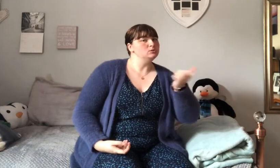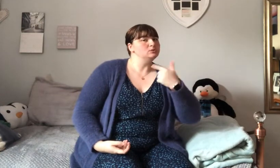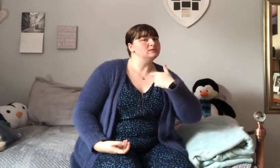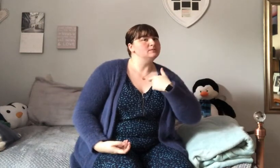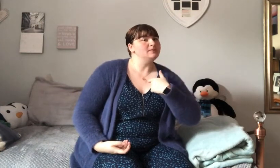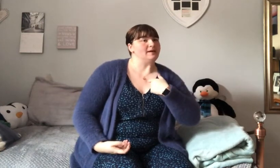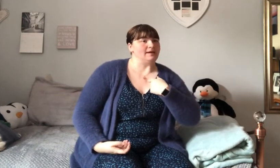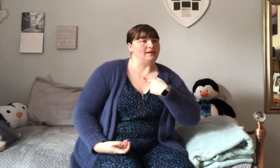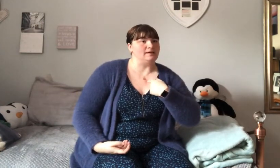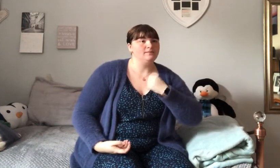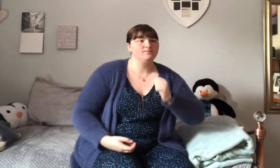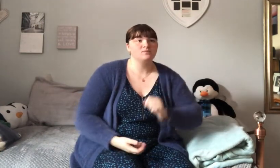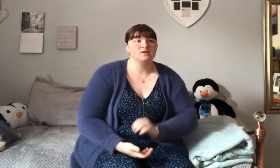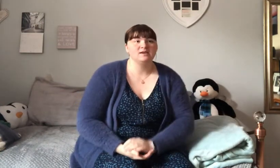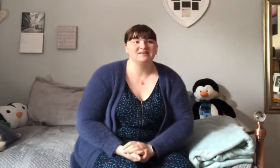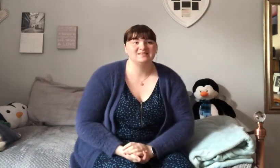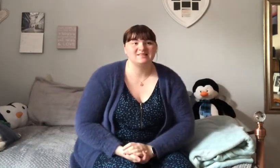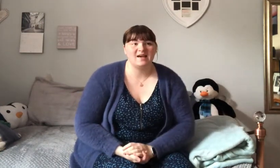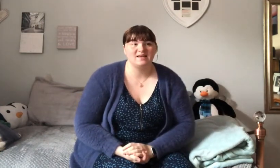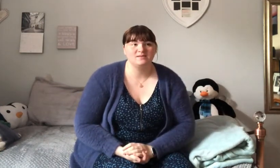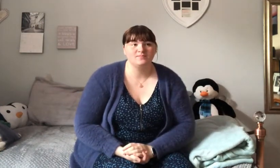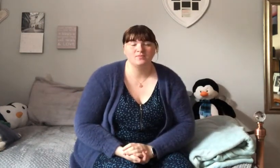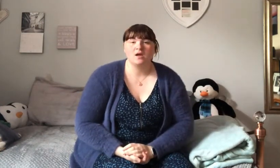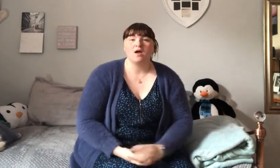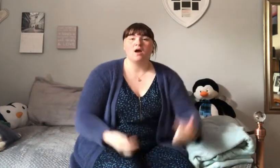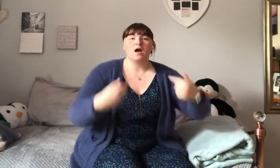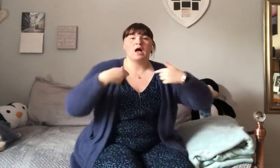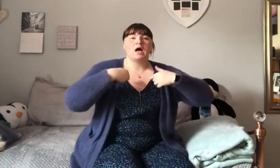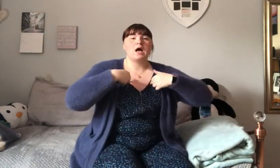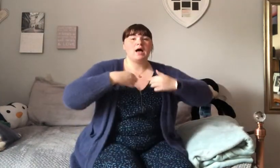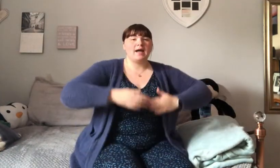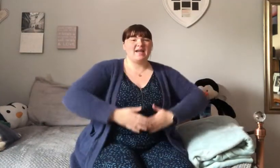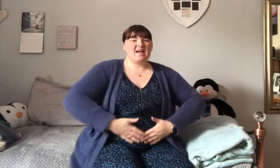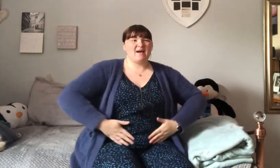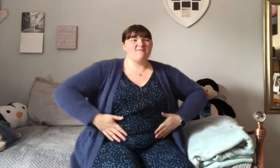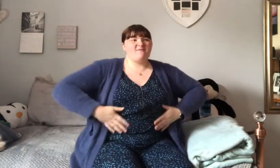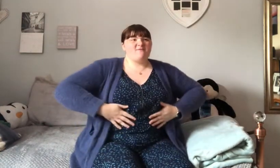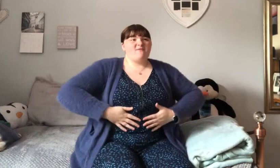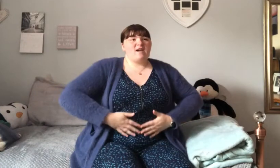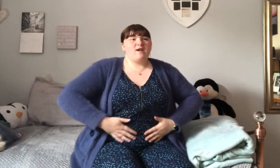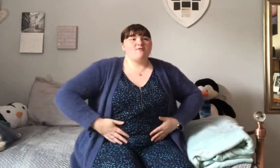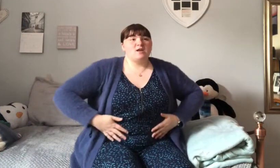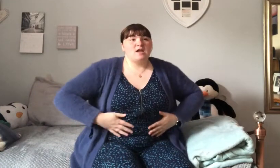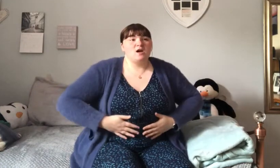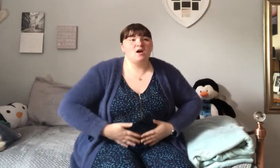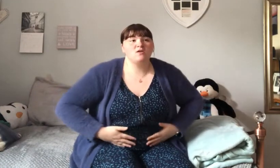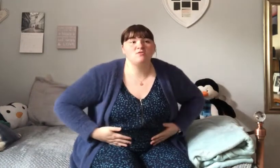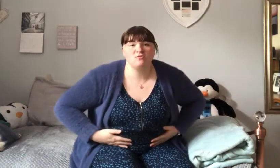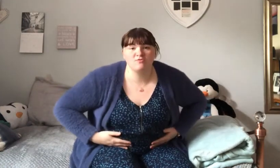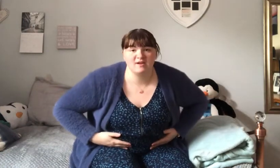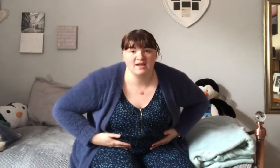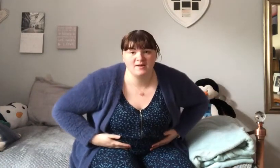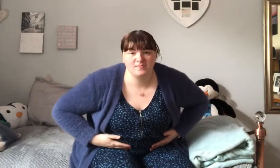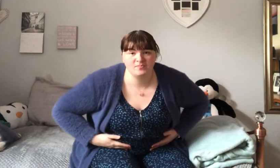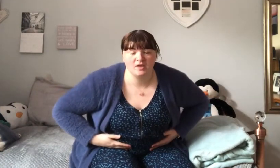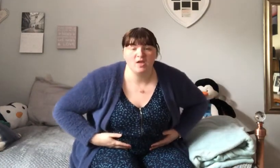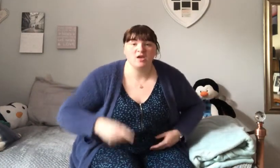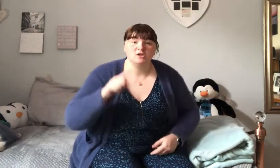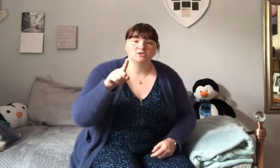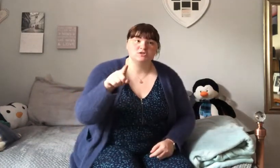"Excuse me," he said. "I am very hungry. Do